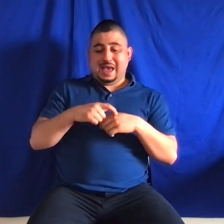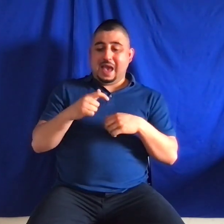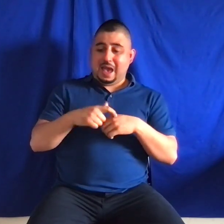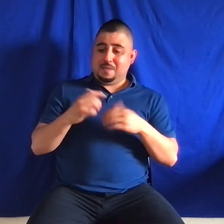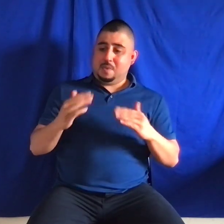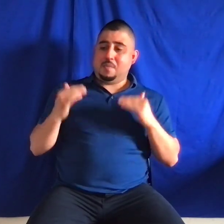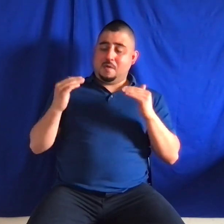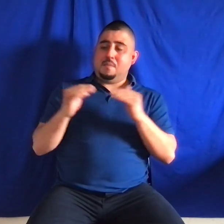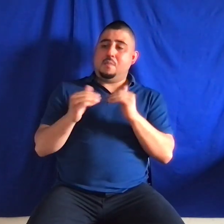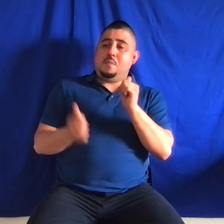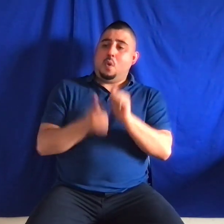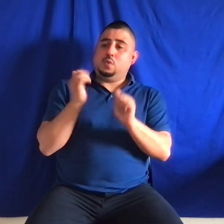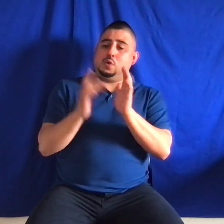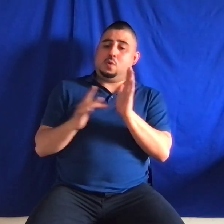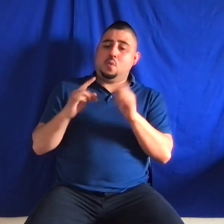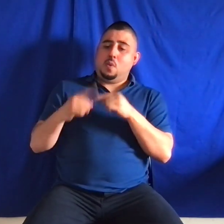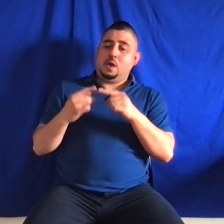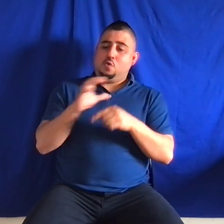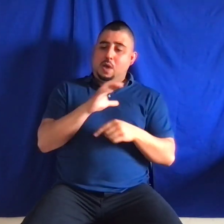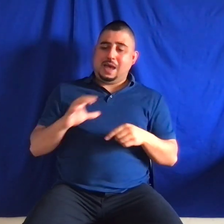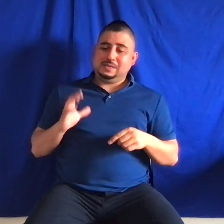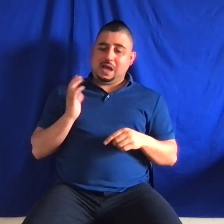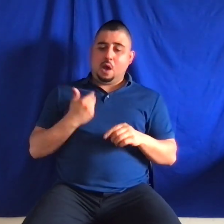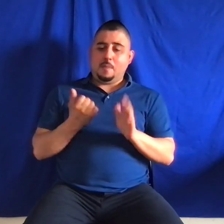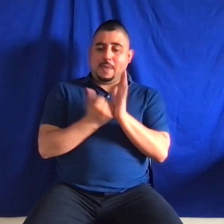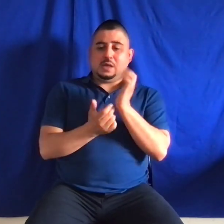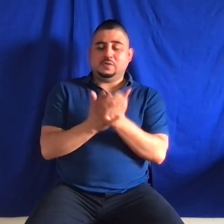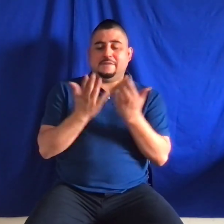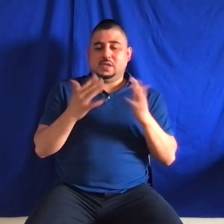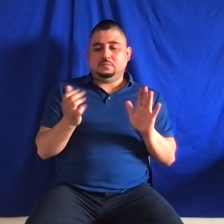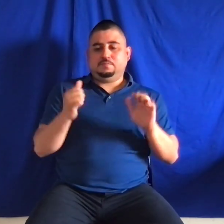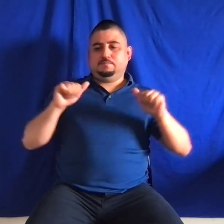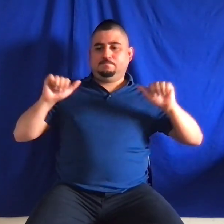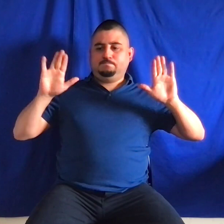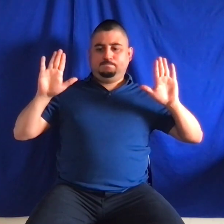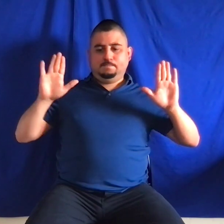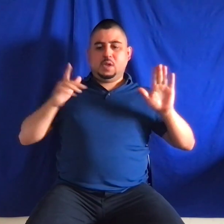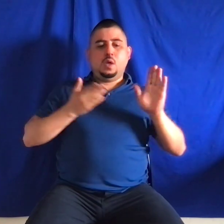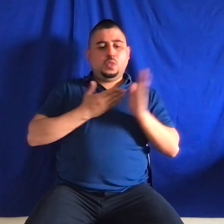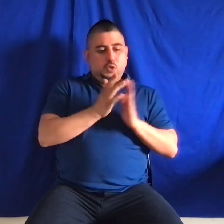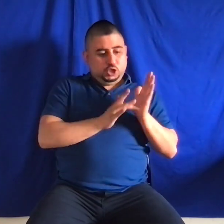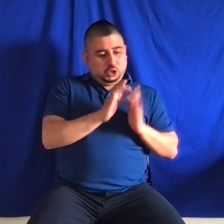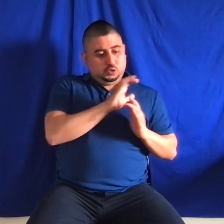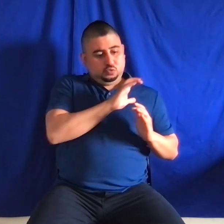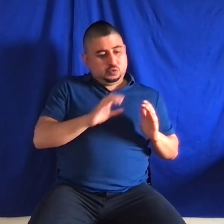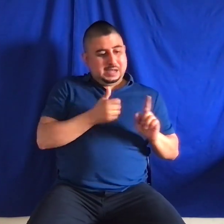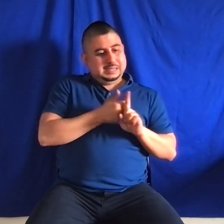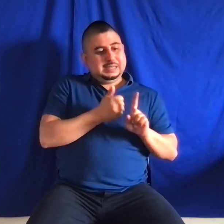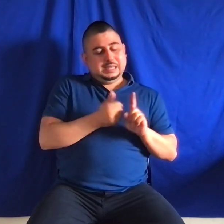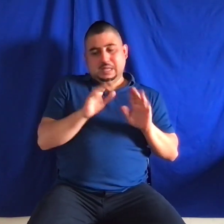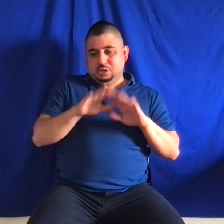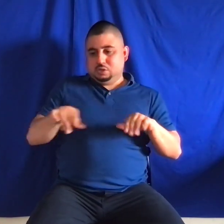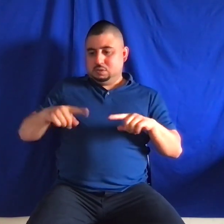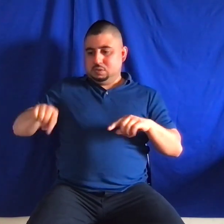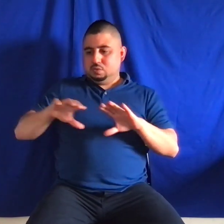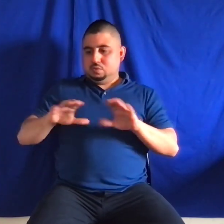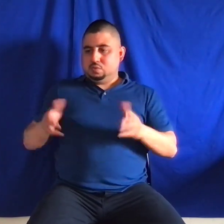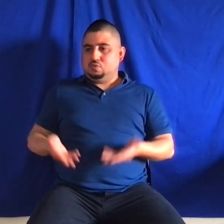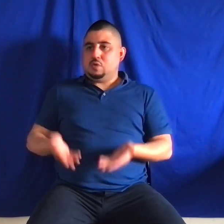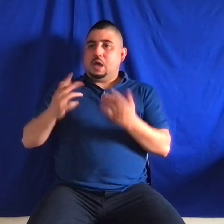more gloriously, when Christ our Passover has been sacrificed. Through him the children of light rise to eternal life, and the halls of the heavenly